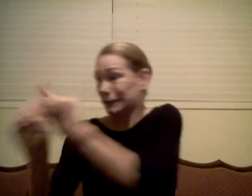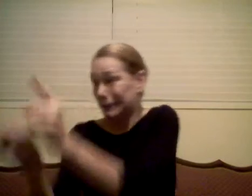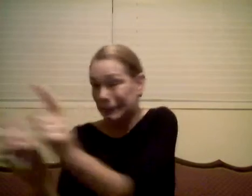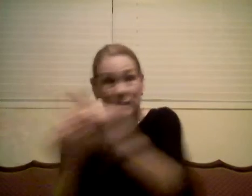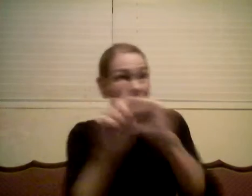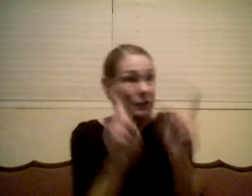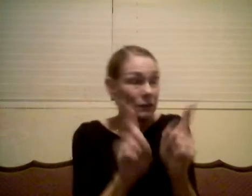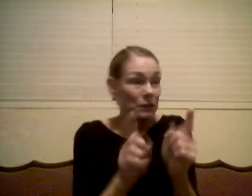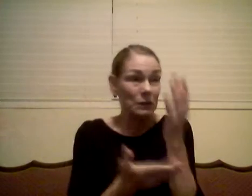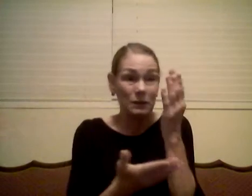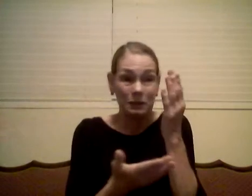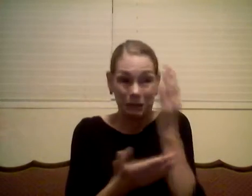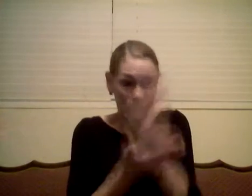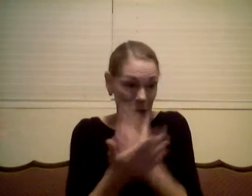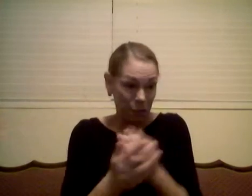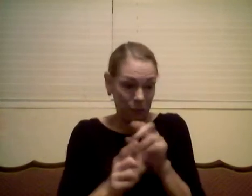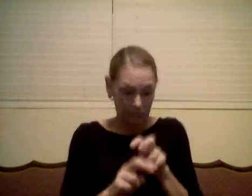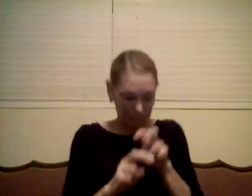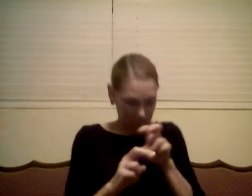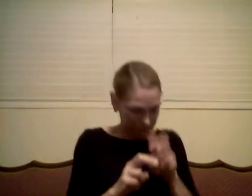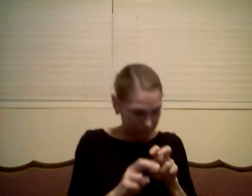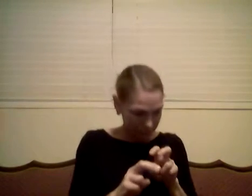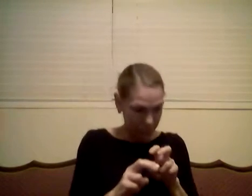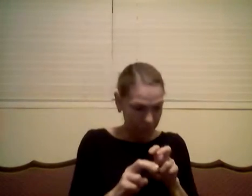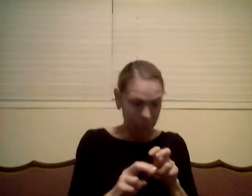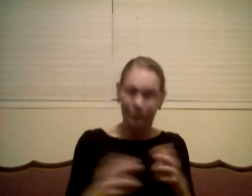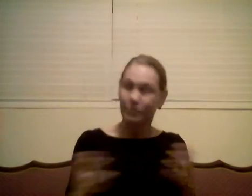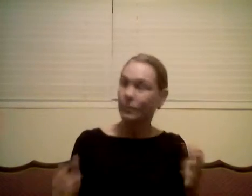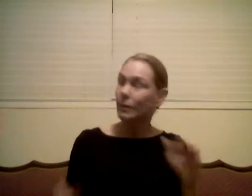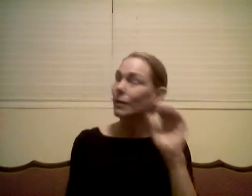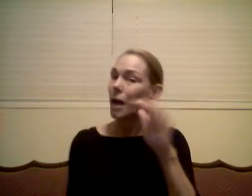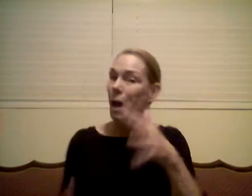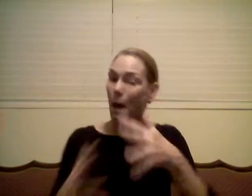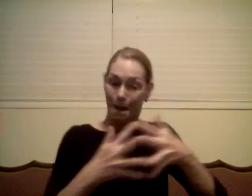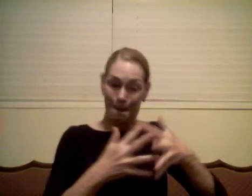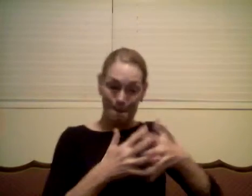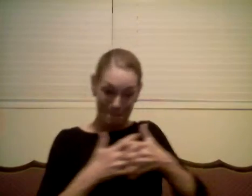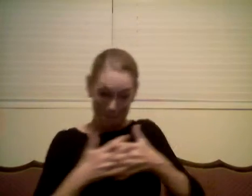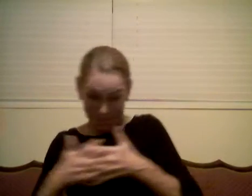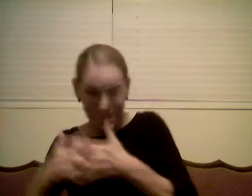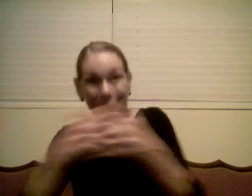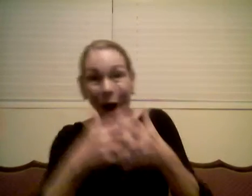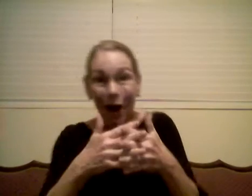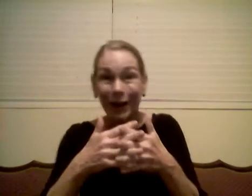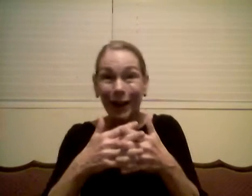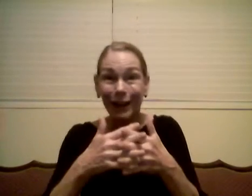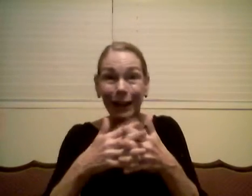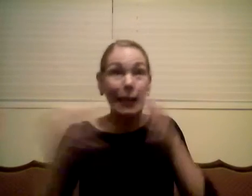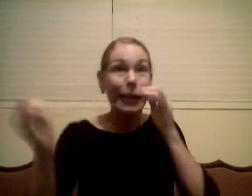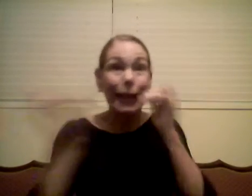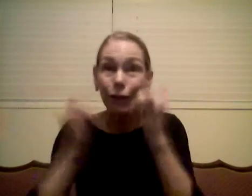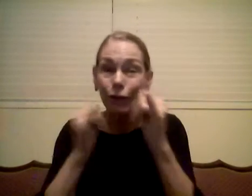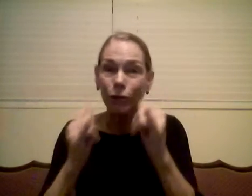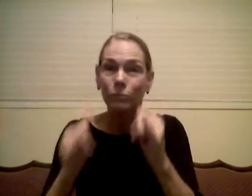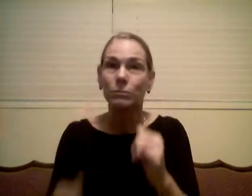expressing ourselves. But in the American job market, when you're interviewing for positions, we want that eye contact. We